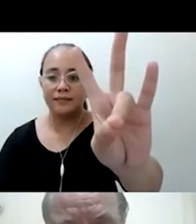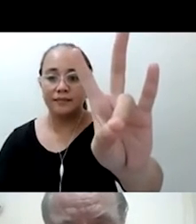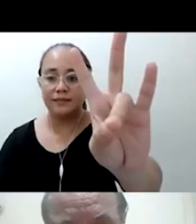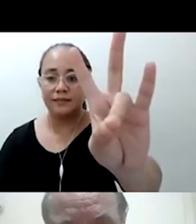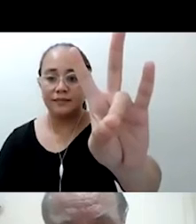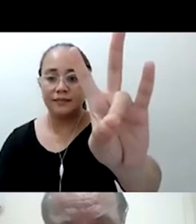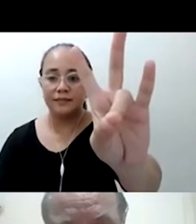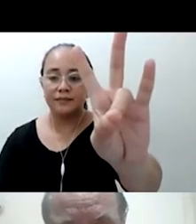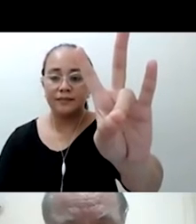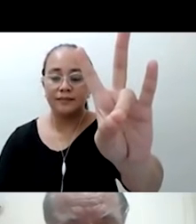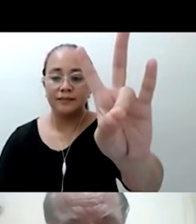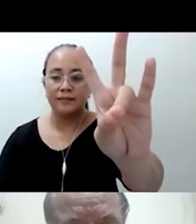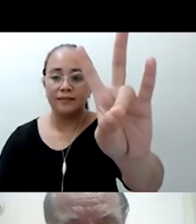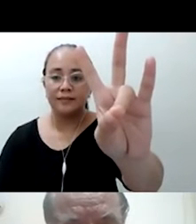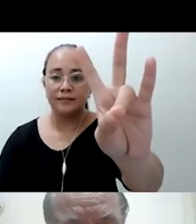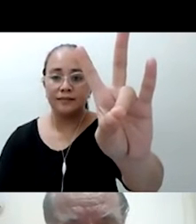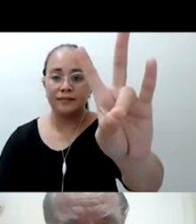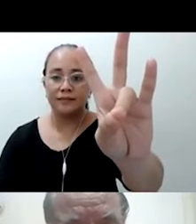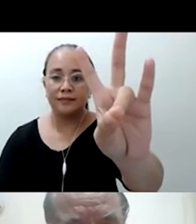Jasmine and Yami and Marvin says A.